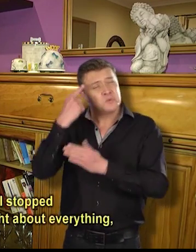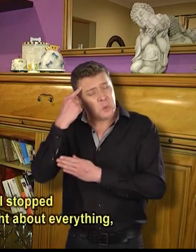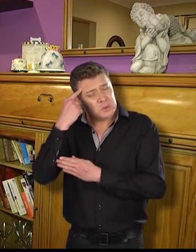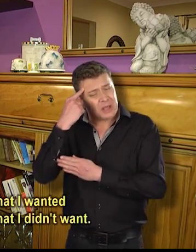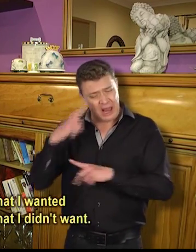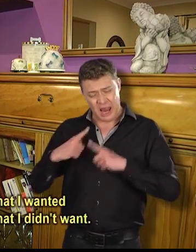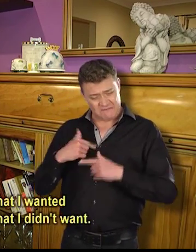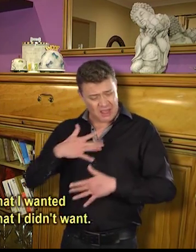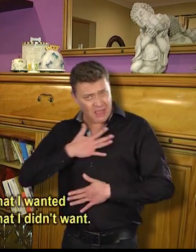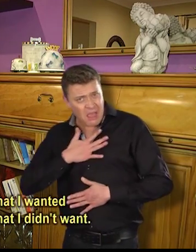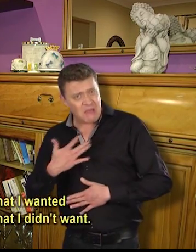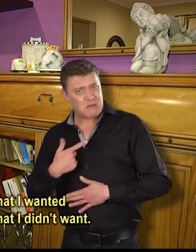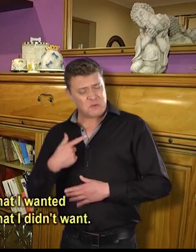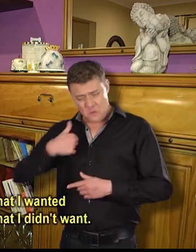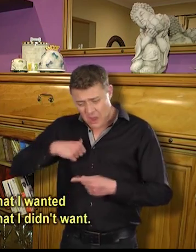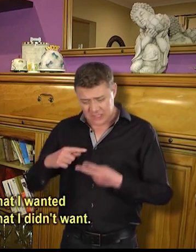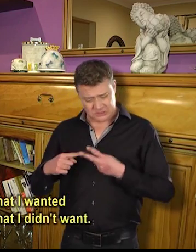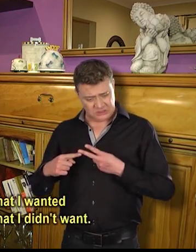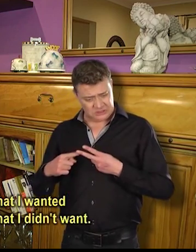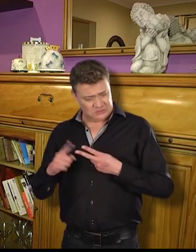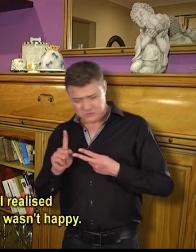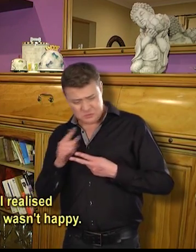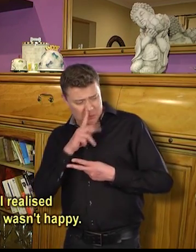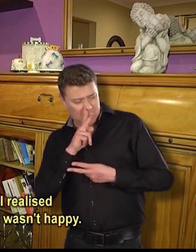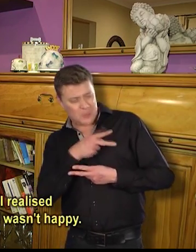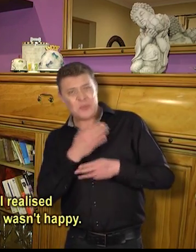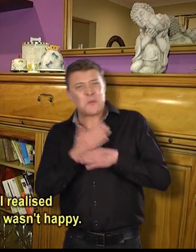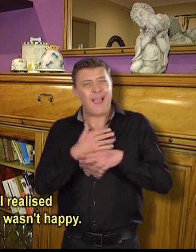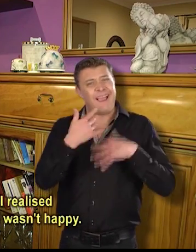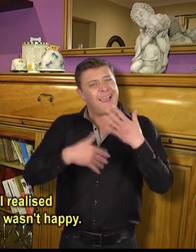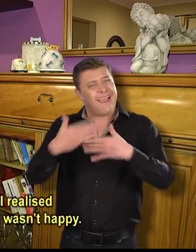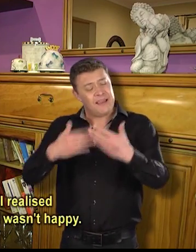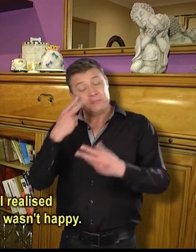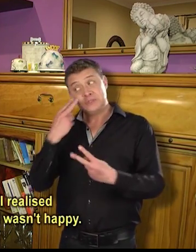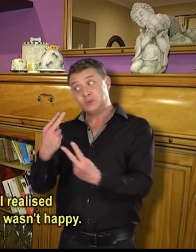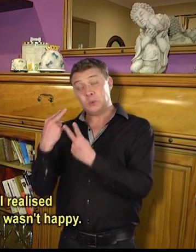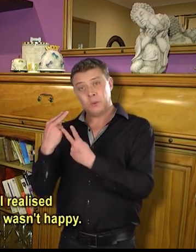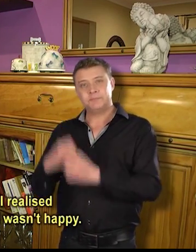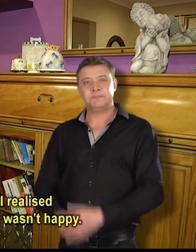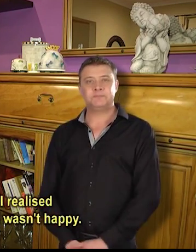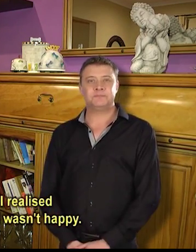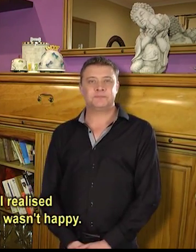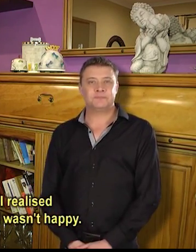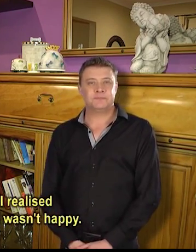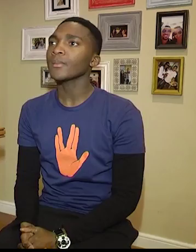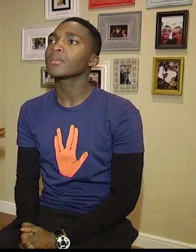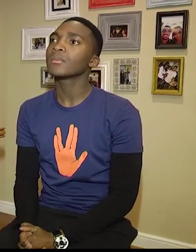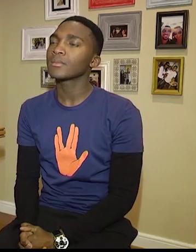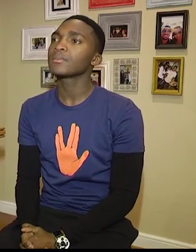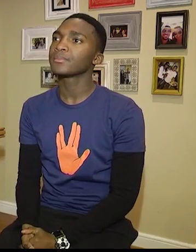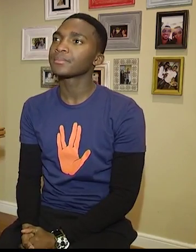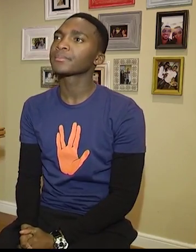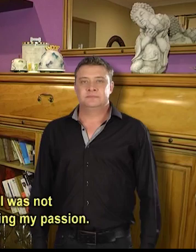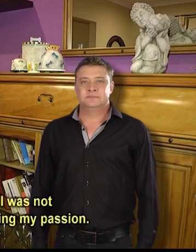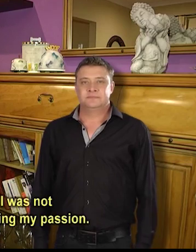about everything. I thought about what I wanted, what I didn't want, and everything I saw. But I wasn't really happy, and